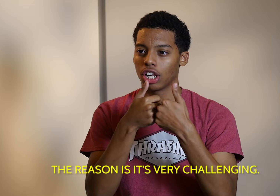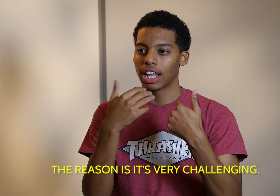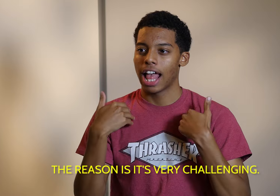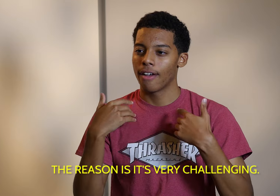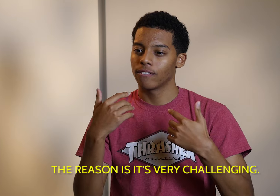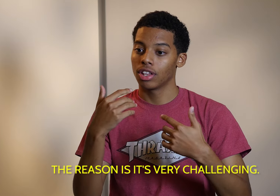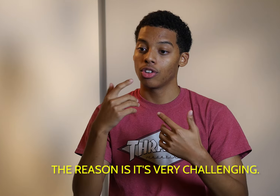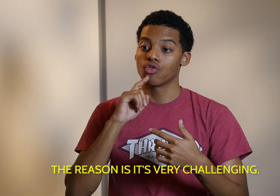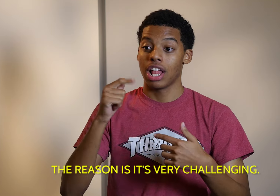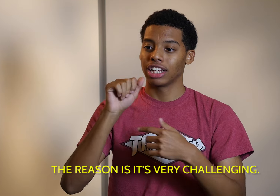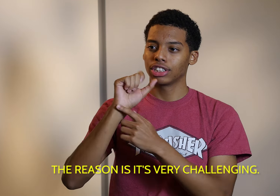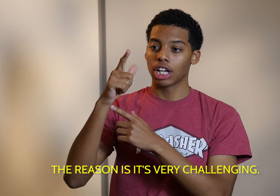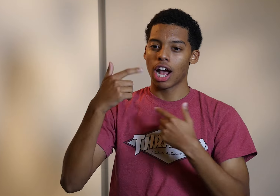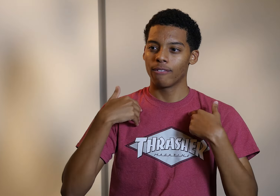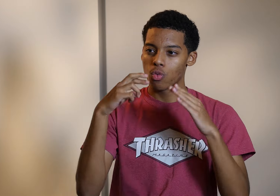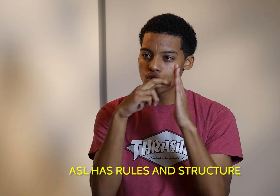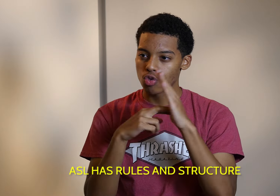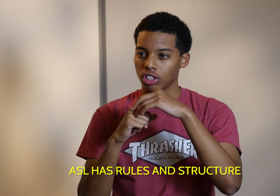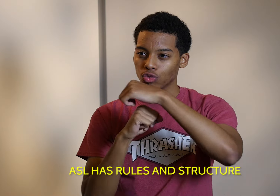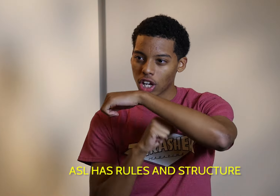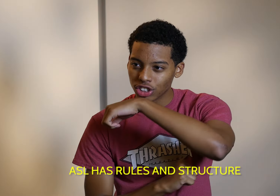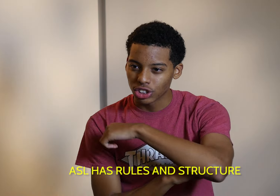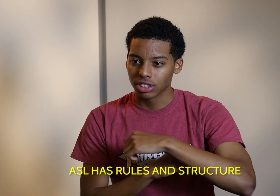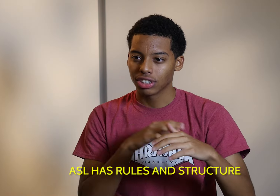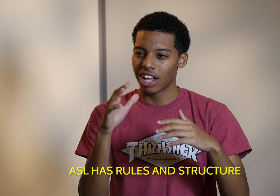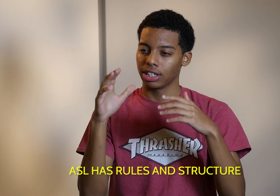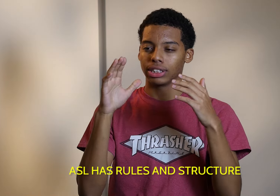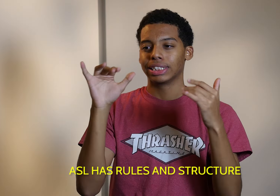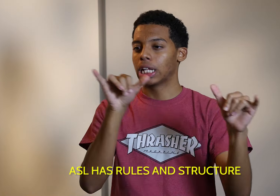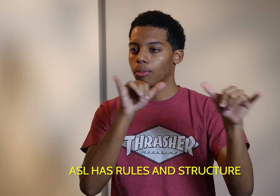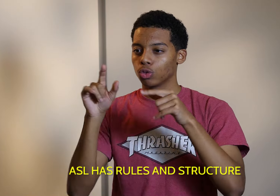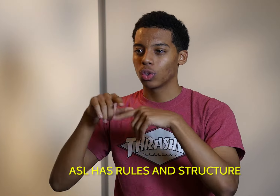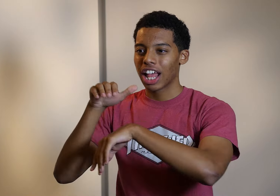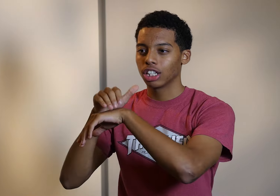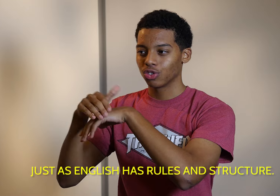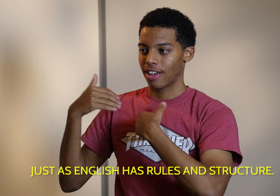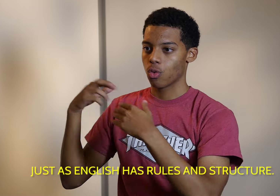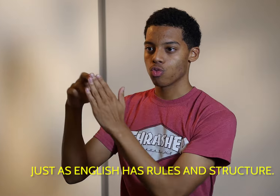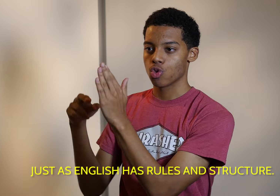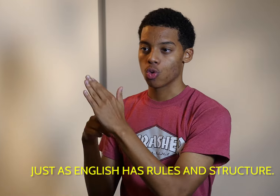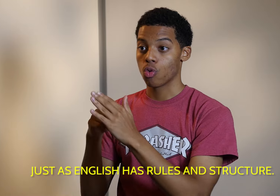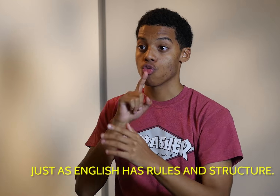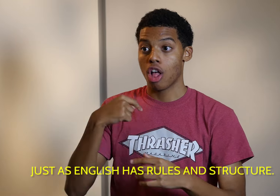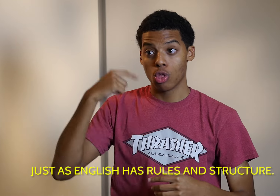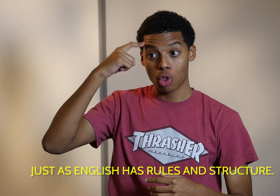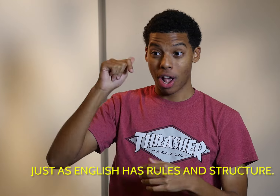The reason is it's very challenging. ASL has rules and structure, just as English has rules and